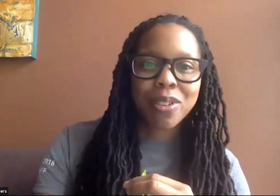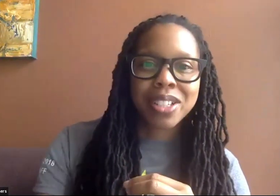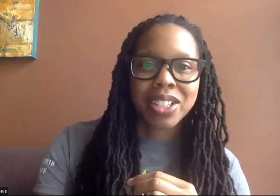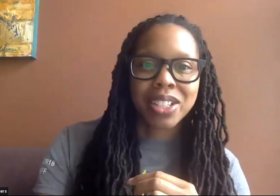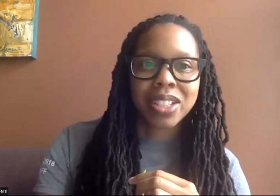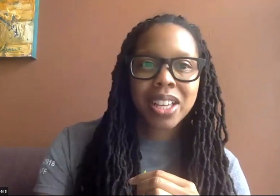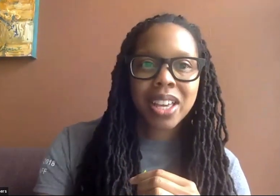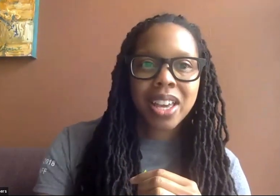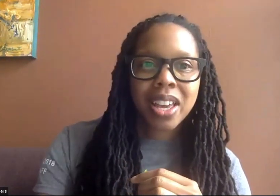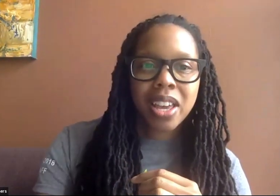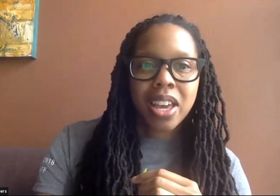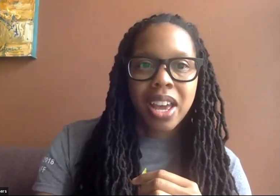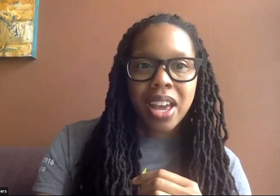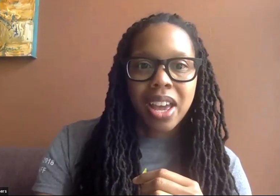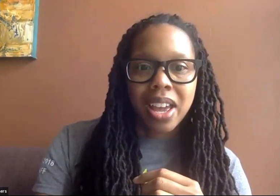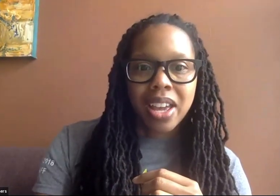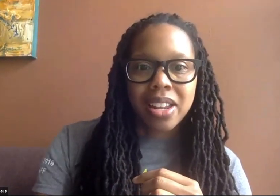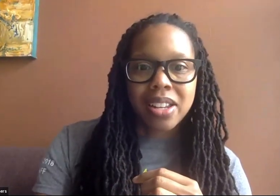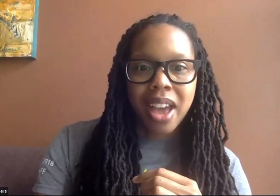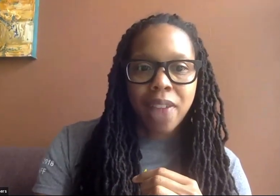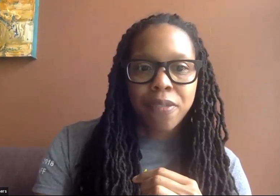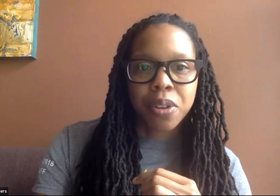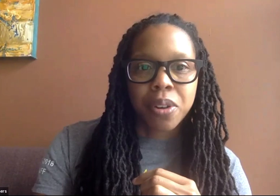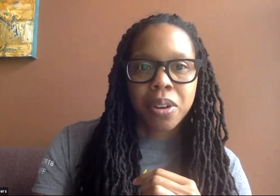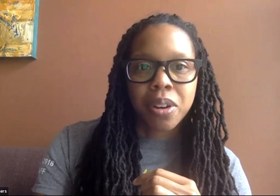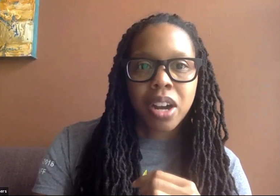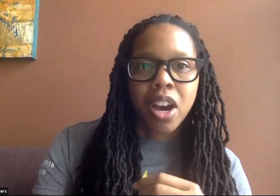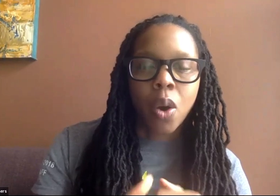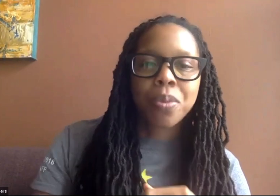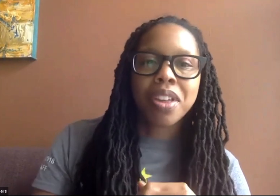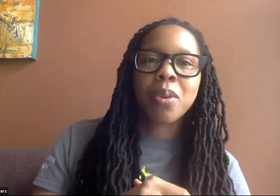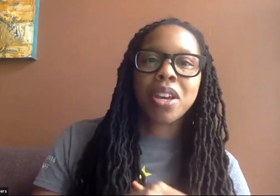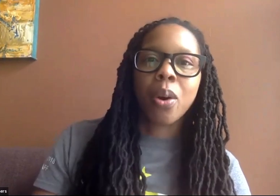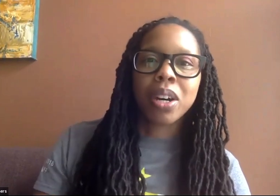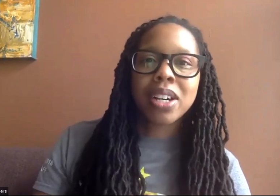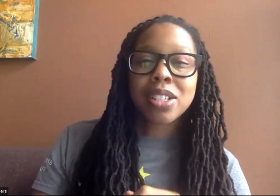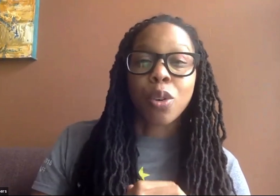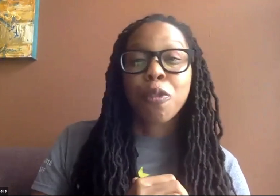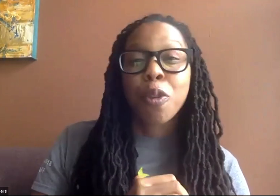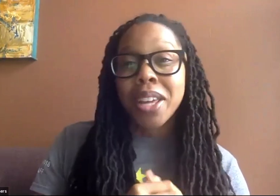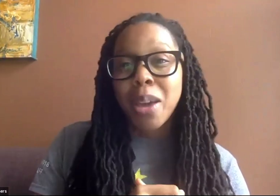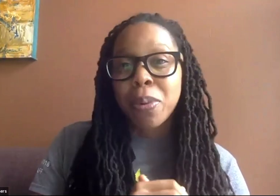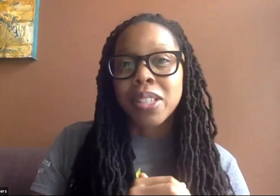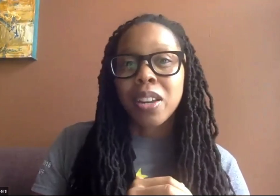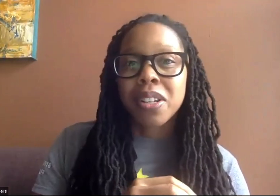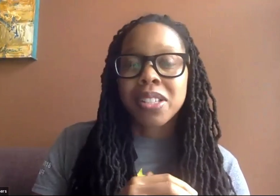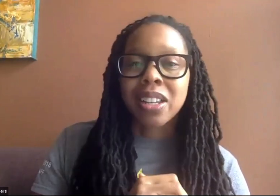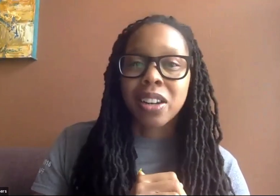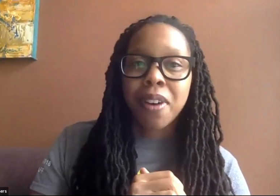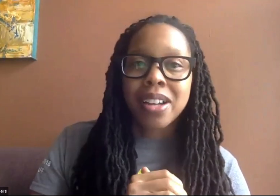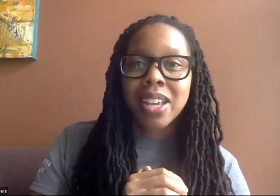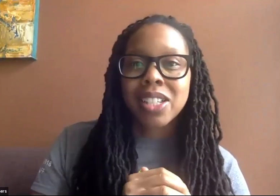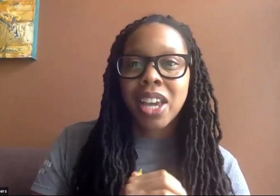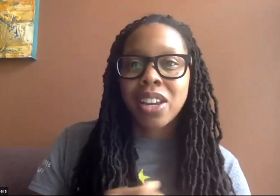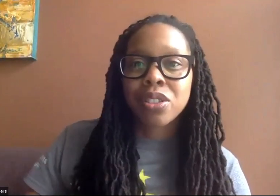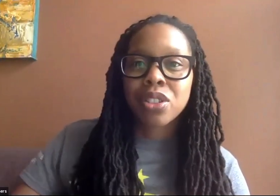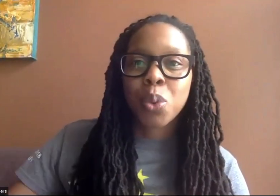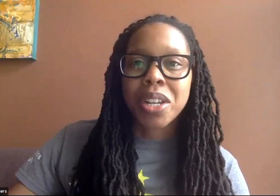our conversation. And after, oh, there we go. So 48% of us identify